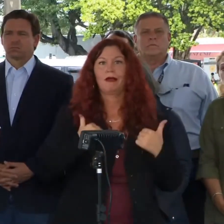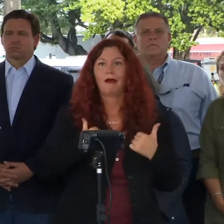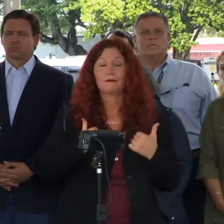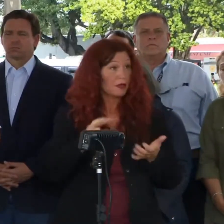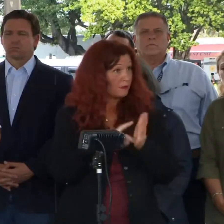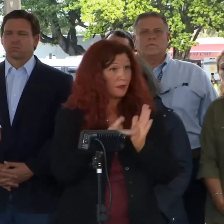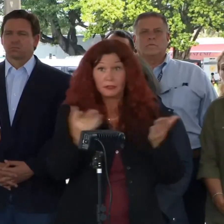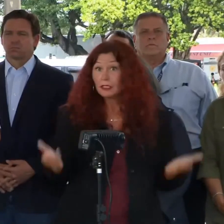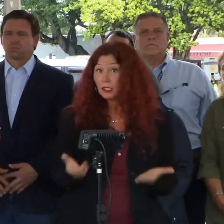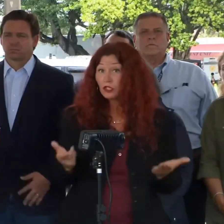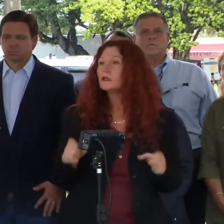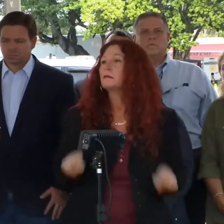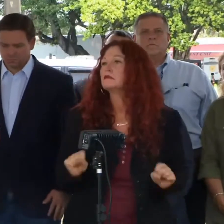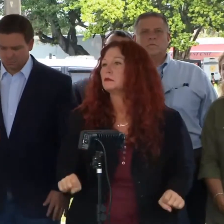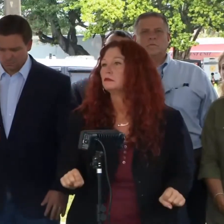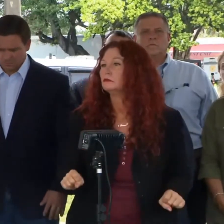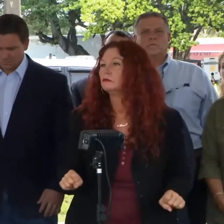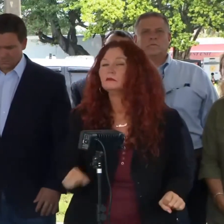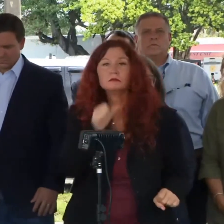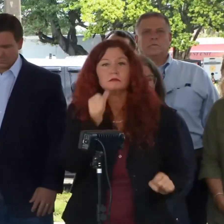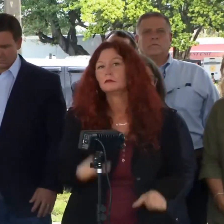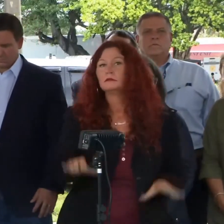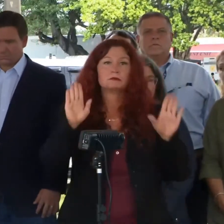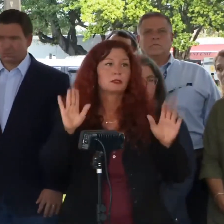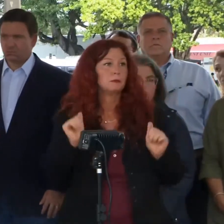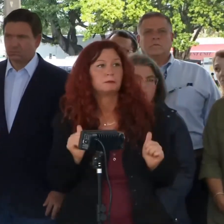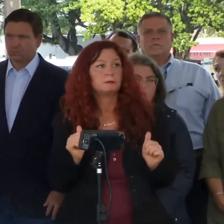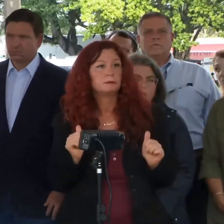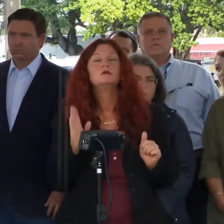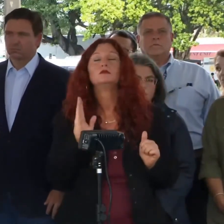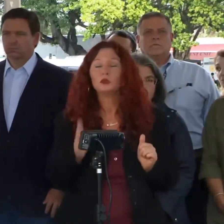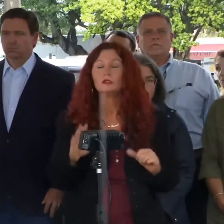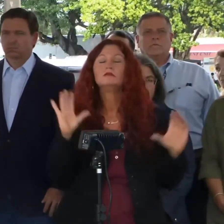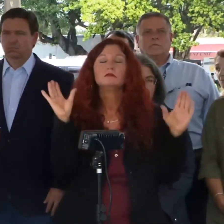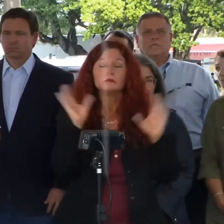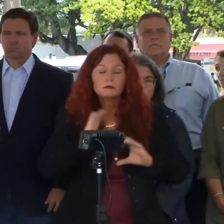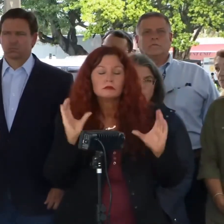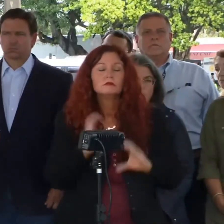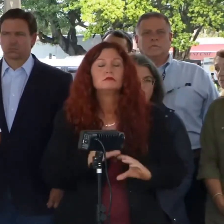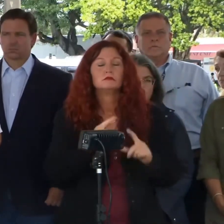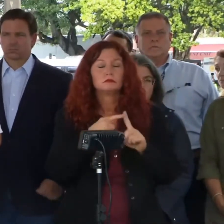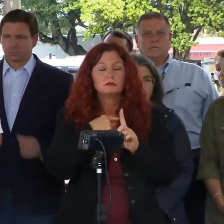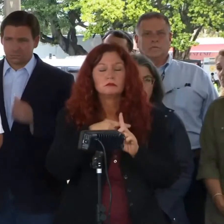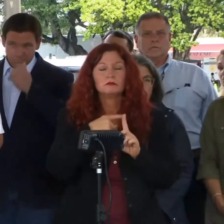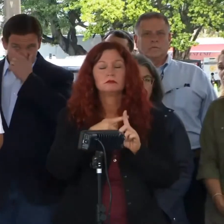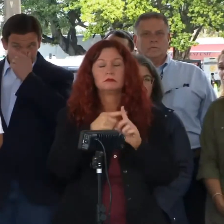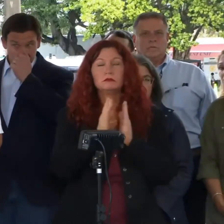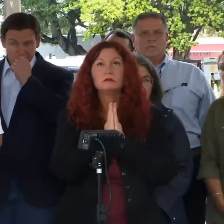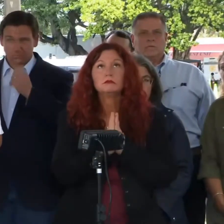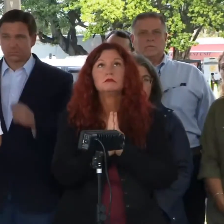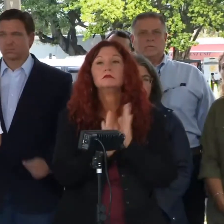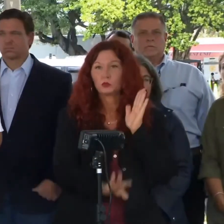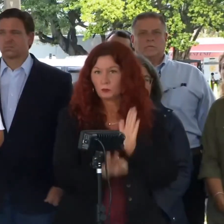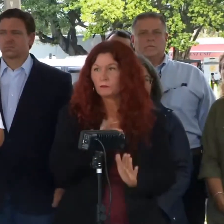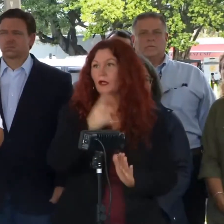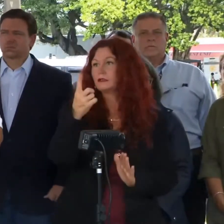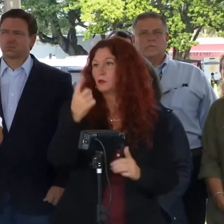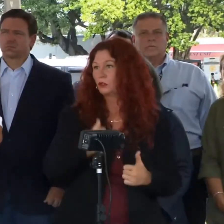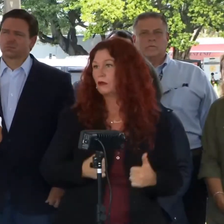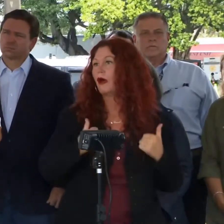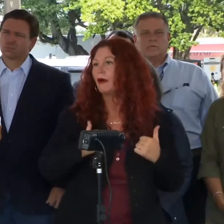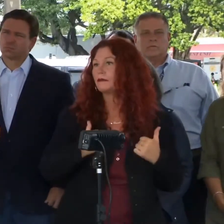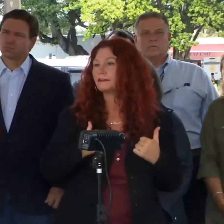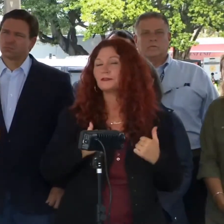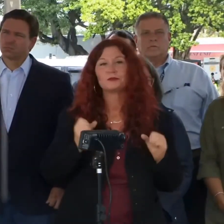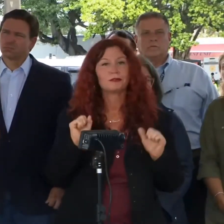full force. We're dedicated to get everyone out of that pile of rubble and reunite them with their families.